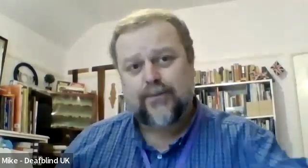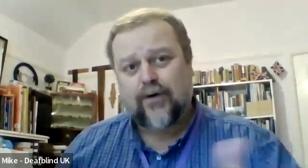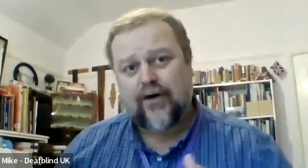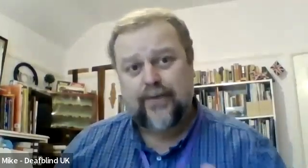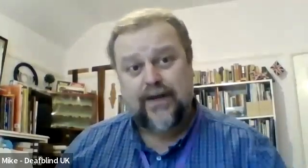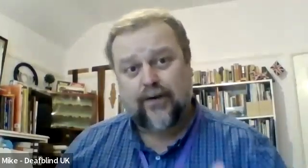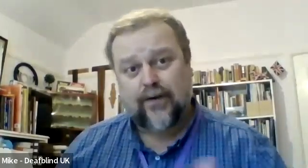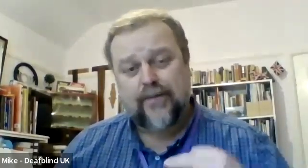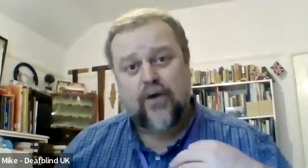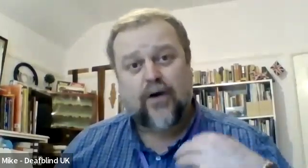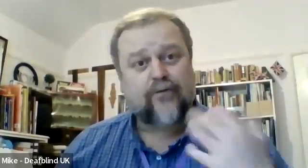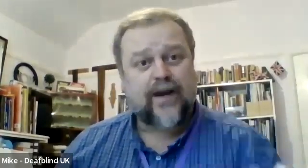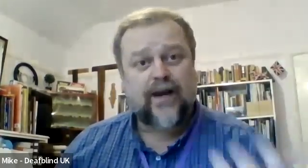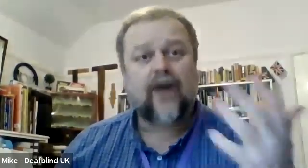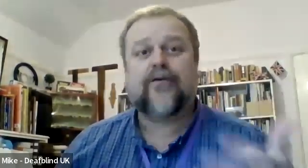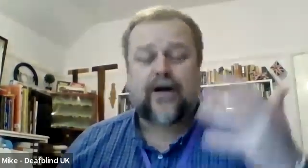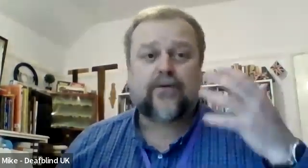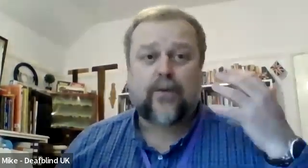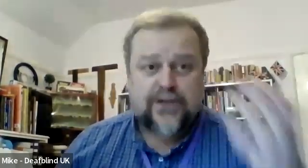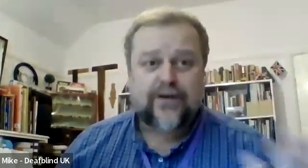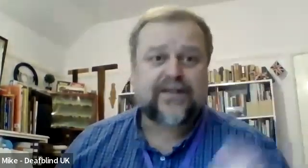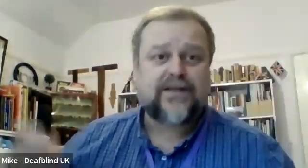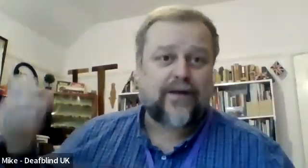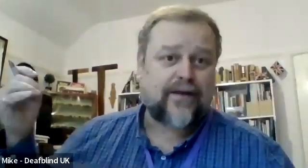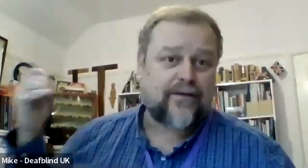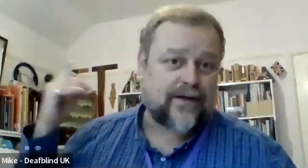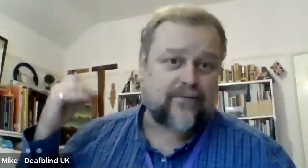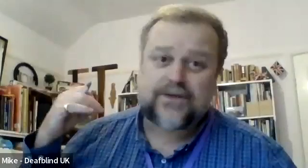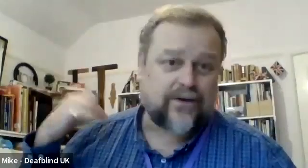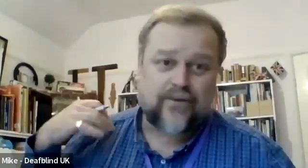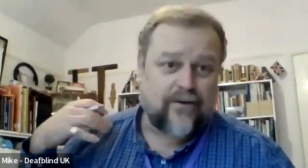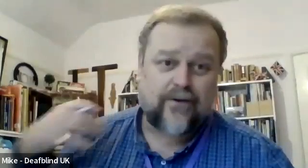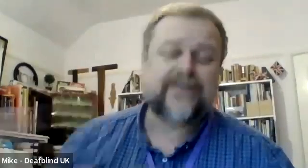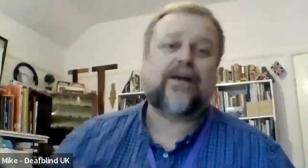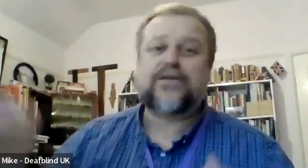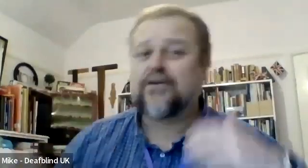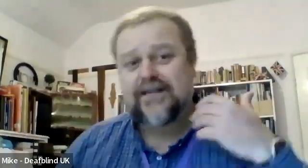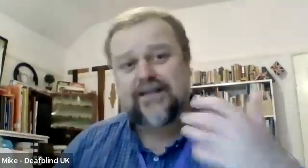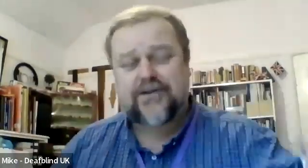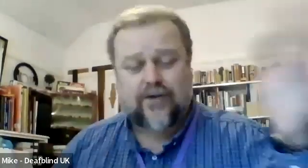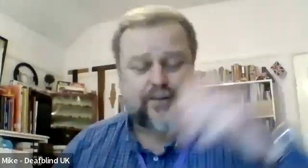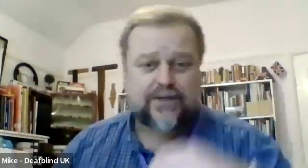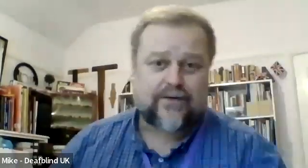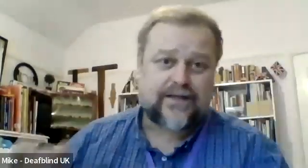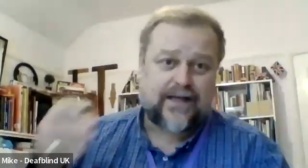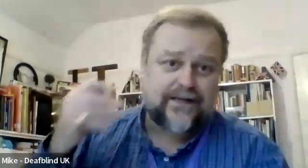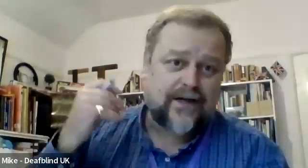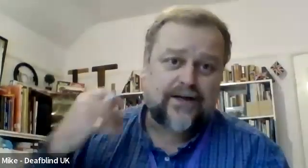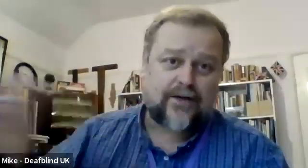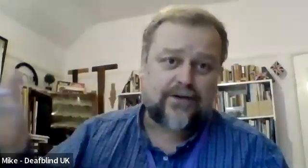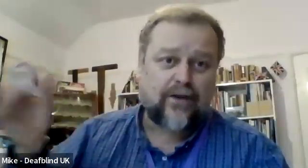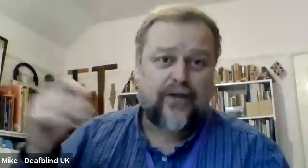need the support of people who are running other opportunities, whether those are sort of retail opportunities, leisure